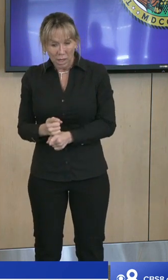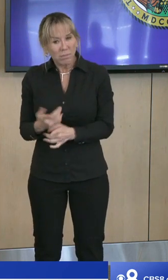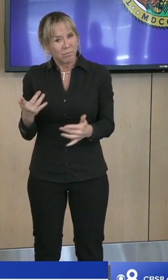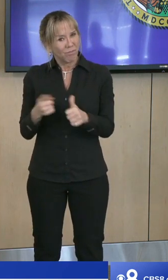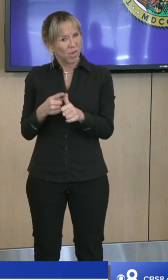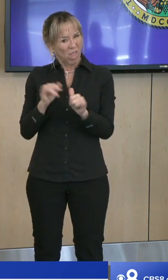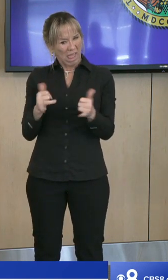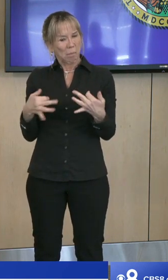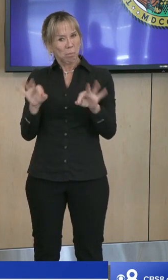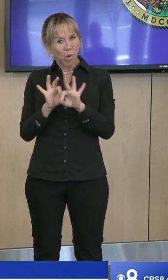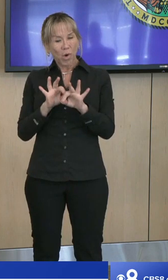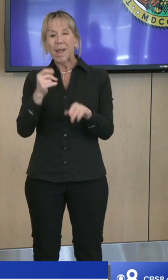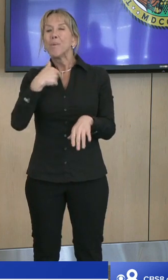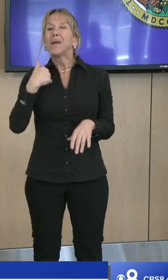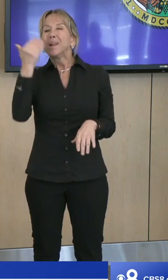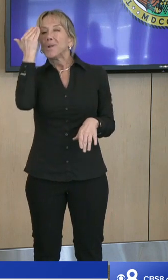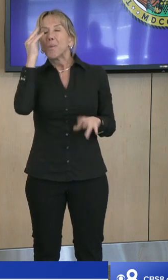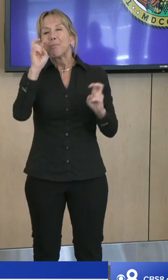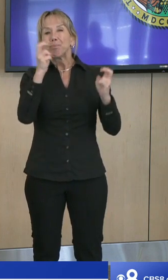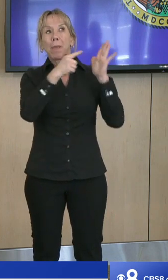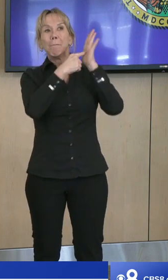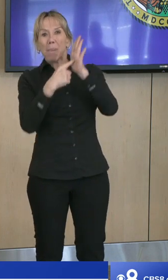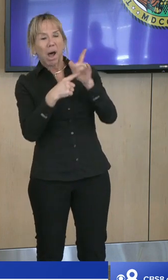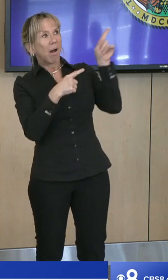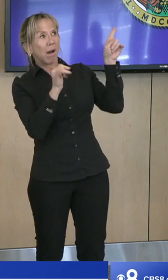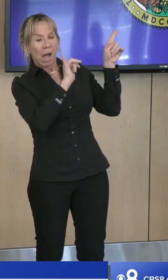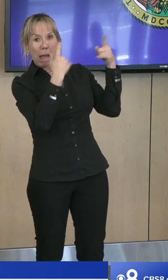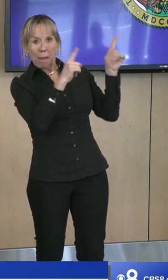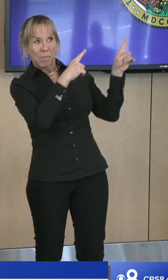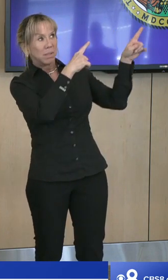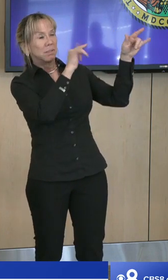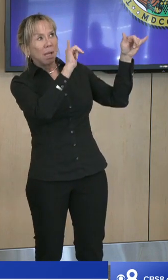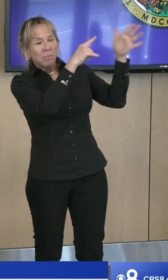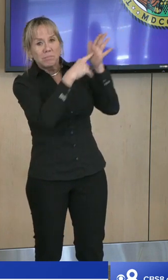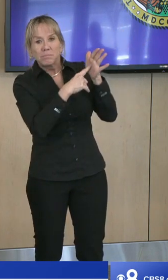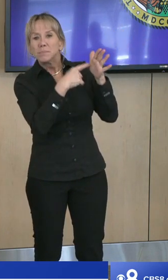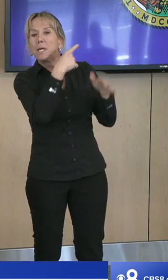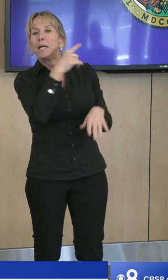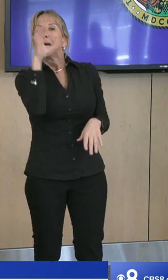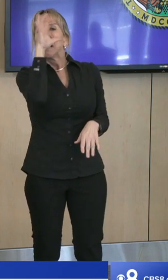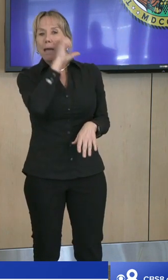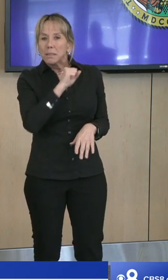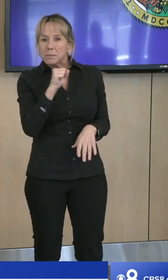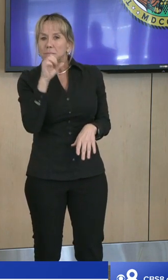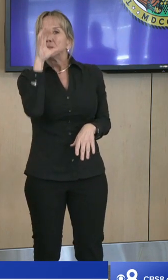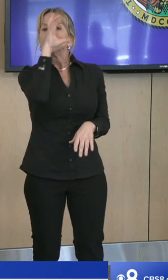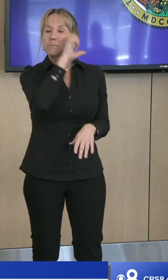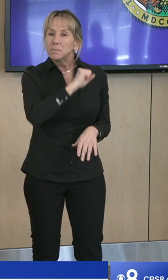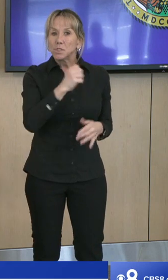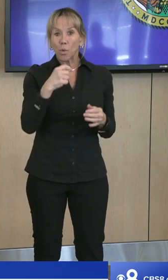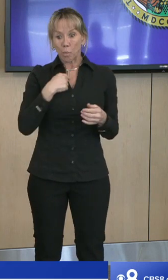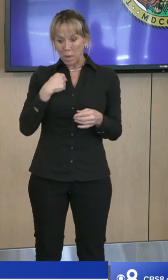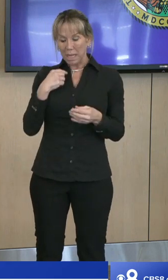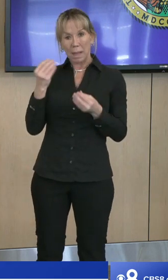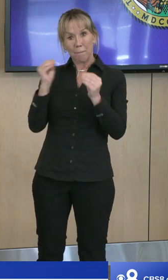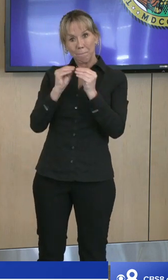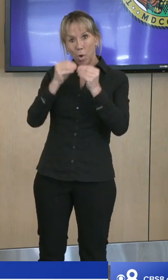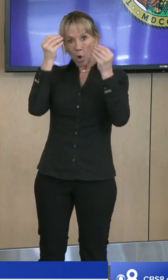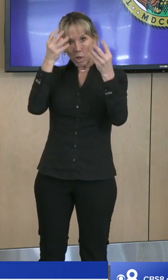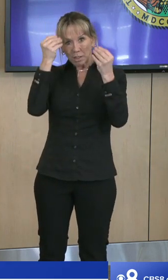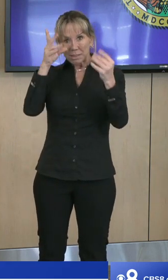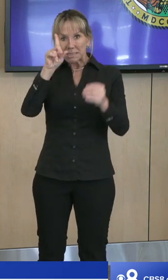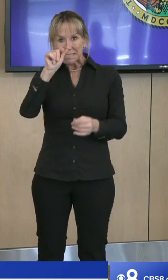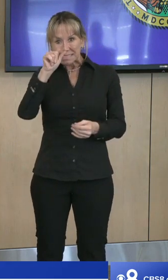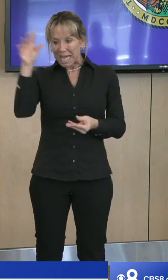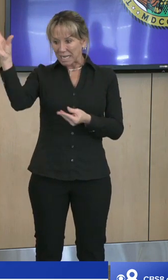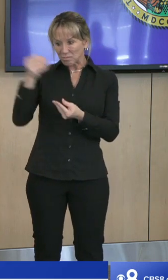that models are estimations. They are just that, estimations. And as we get more data, we will plug that into the